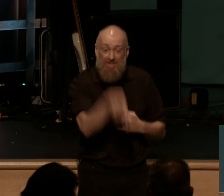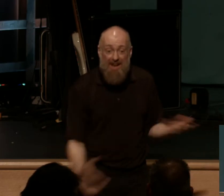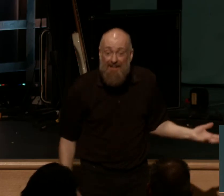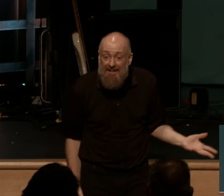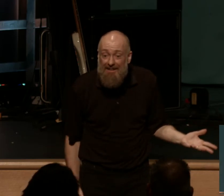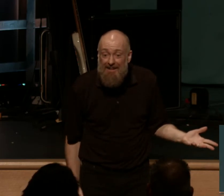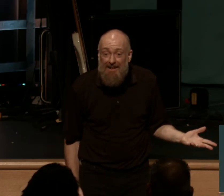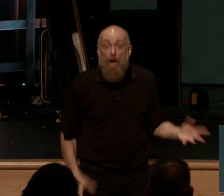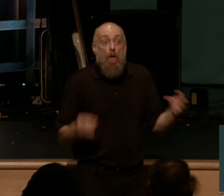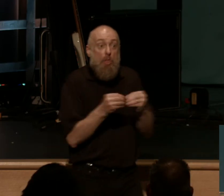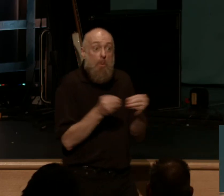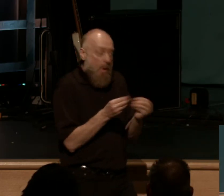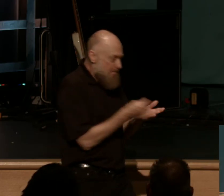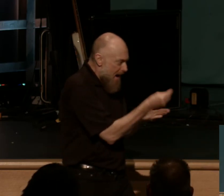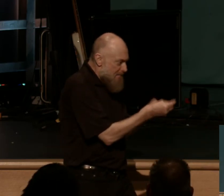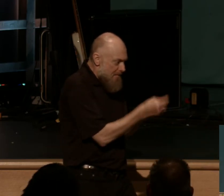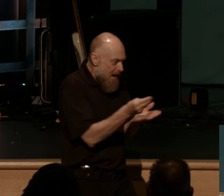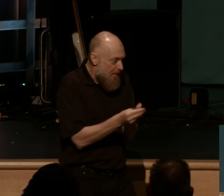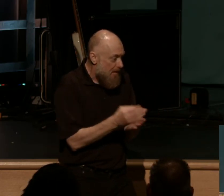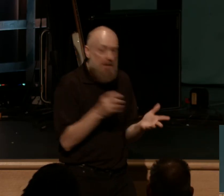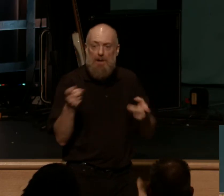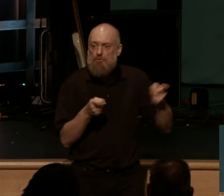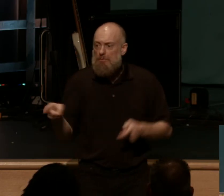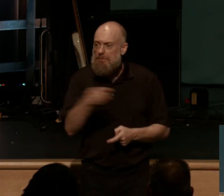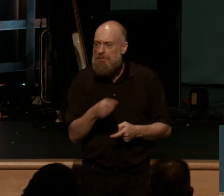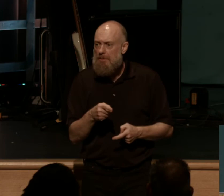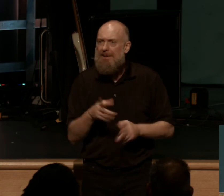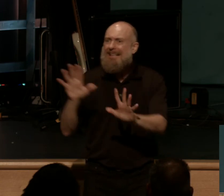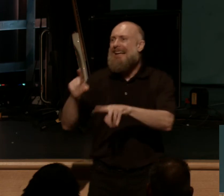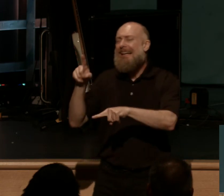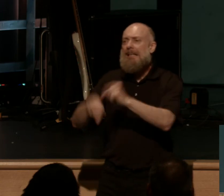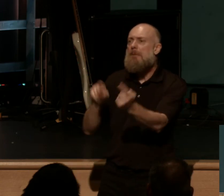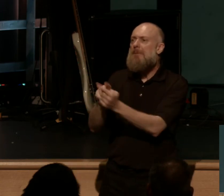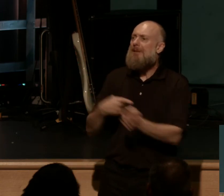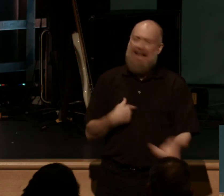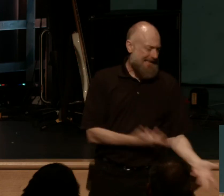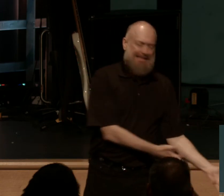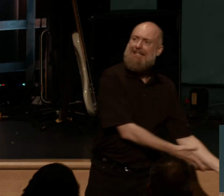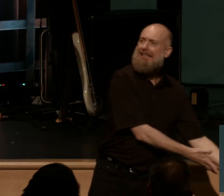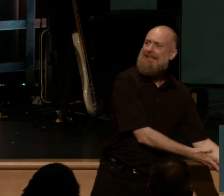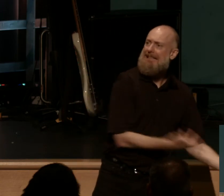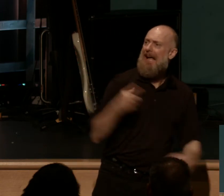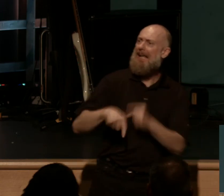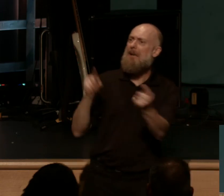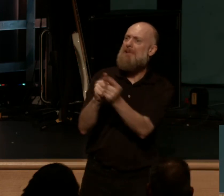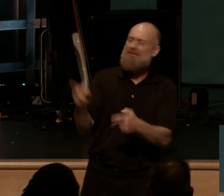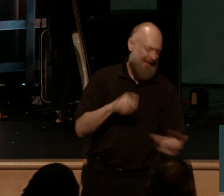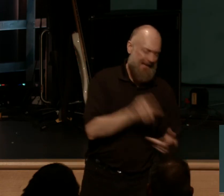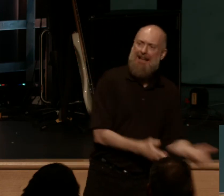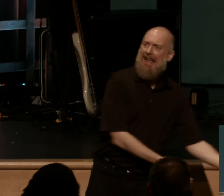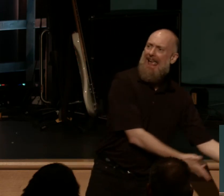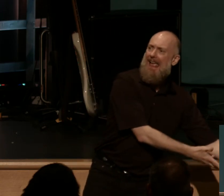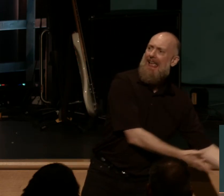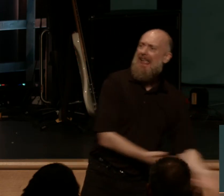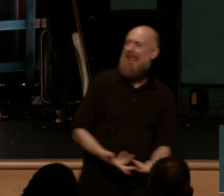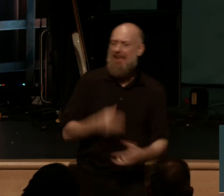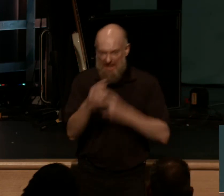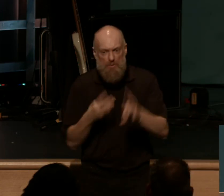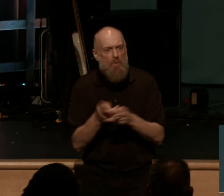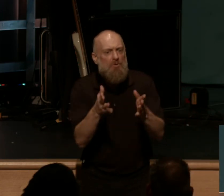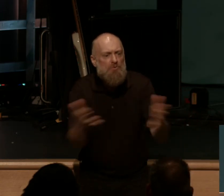more you own, the more it owns you. It steals your joy too, doesn't it? It just does. We all know that feeling. And this is how our world